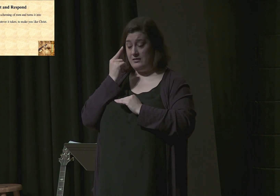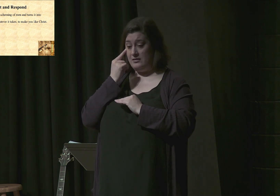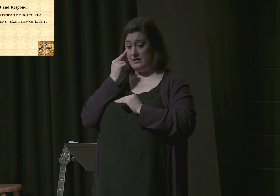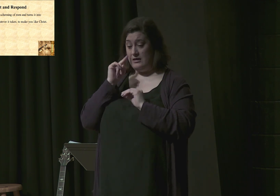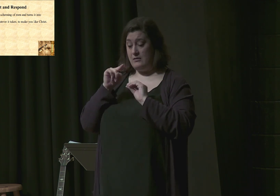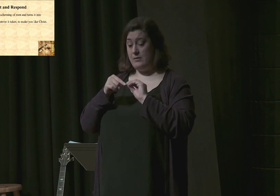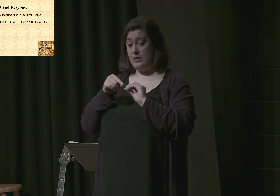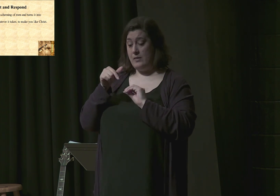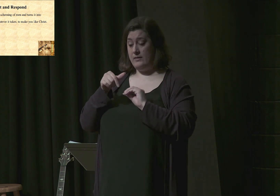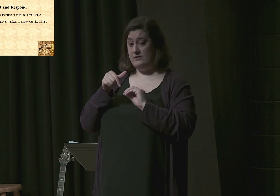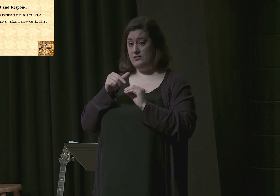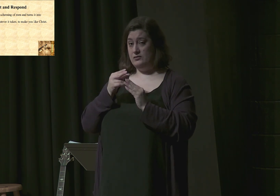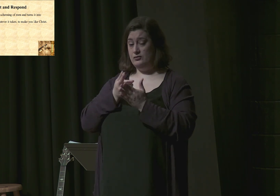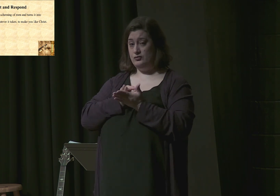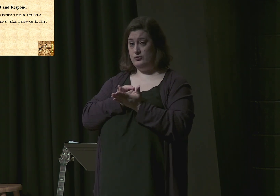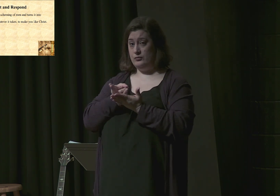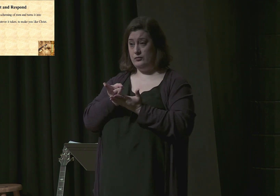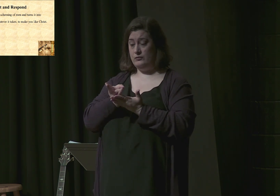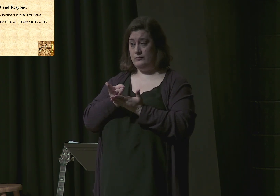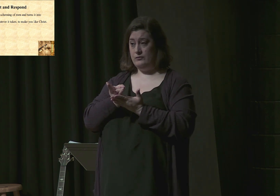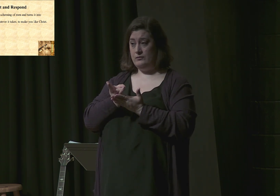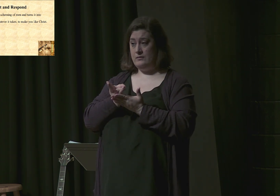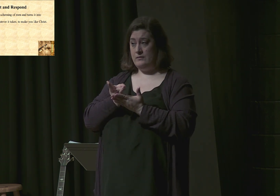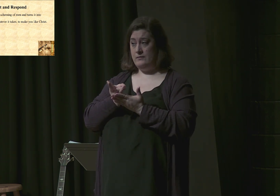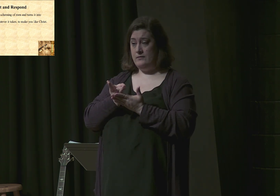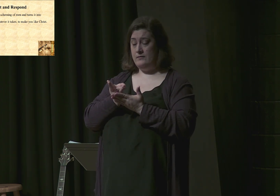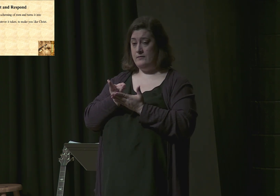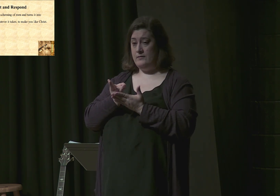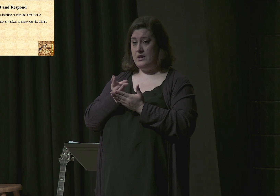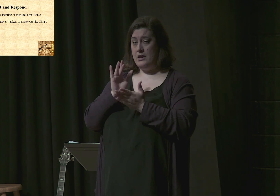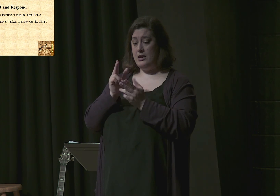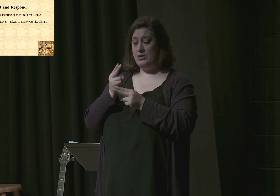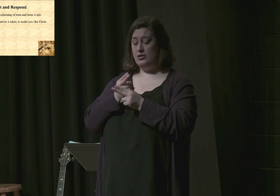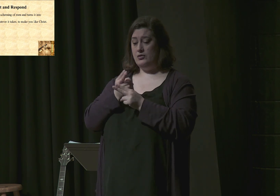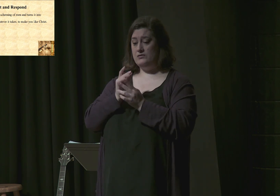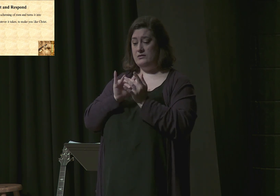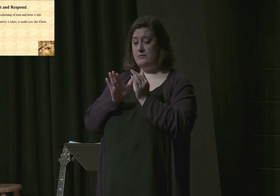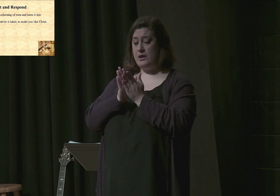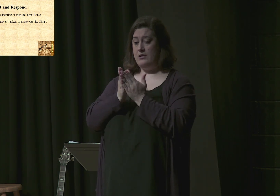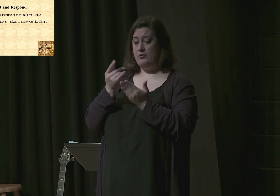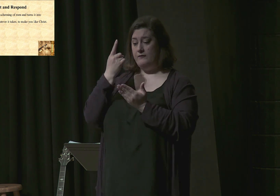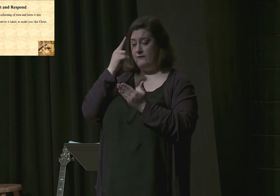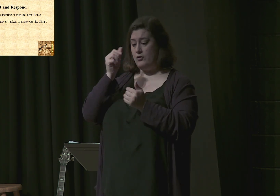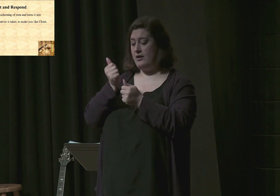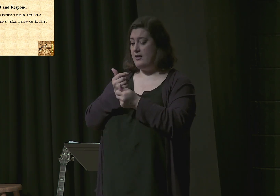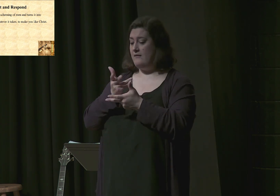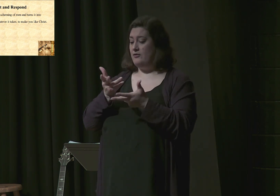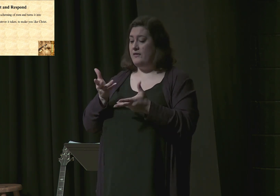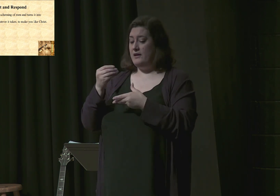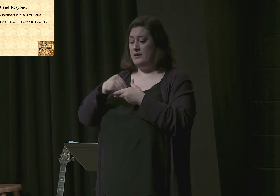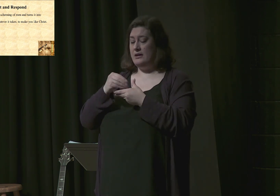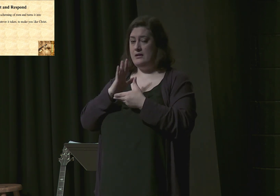truth over everything in our lives.